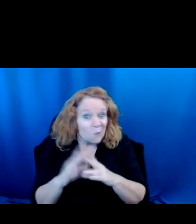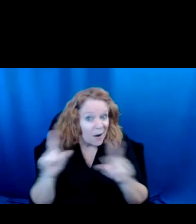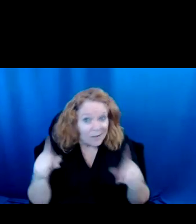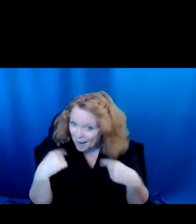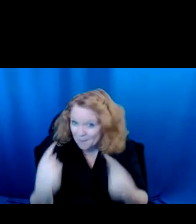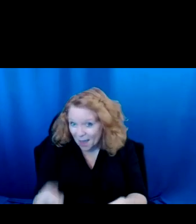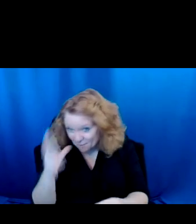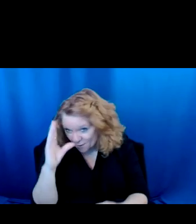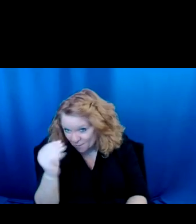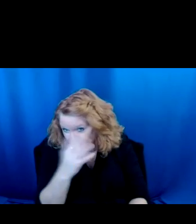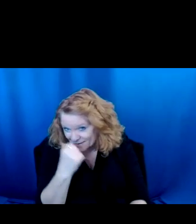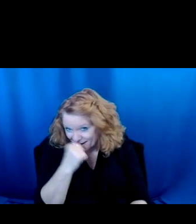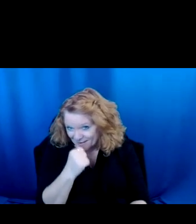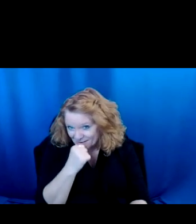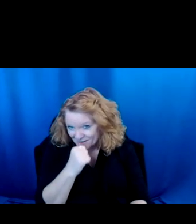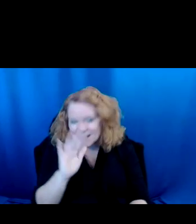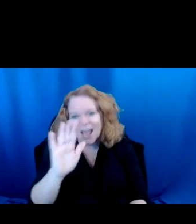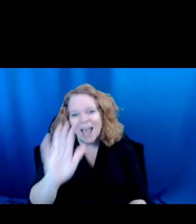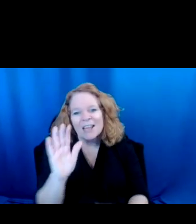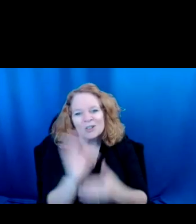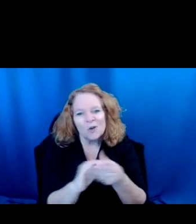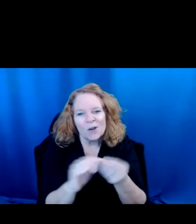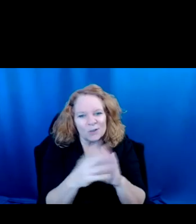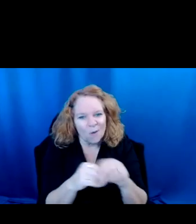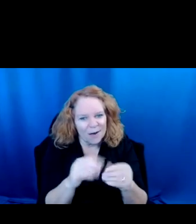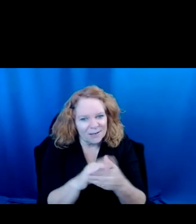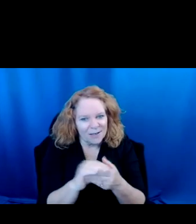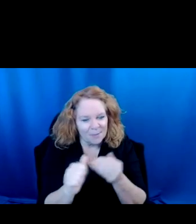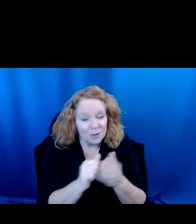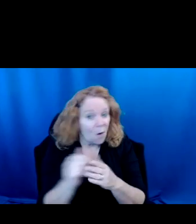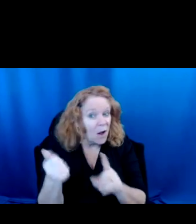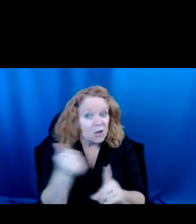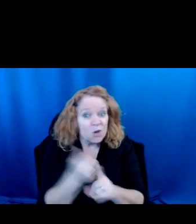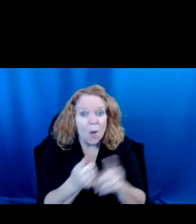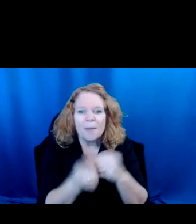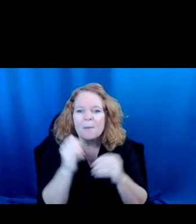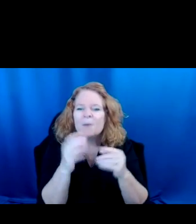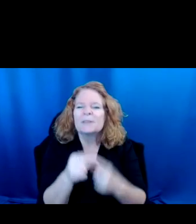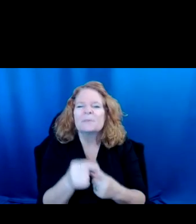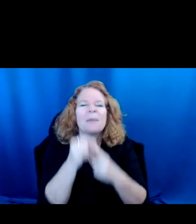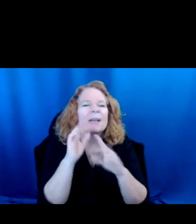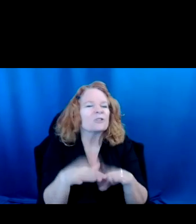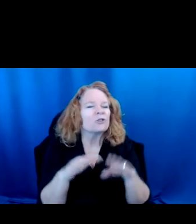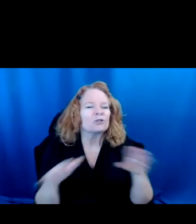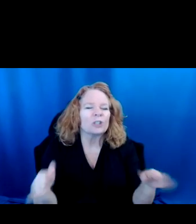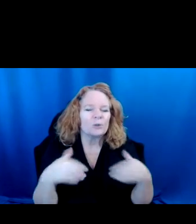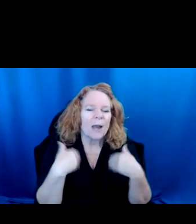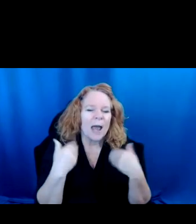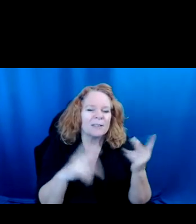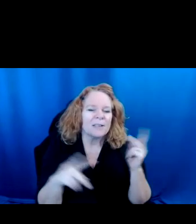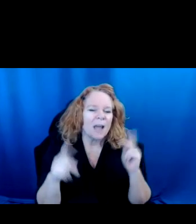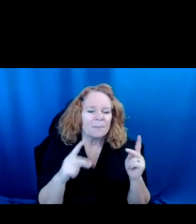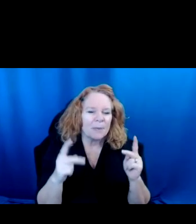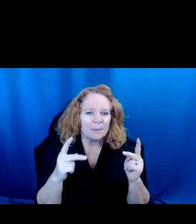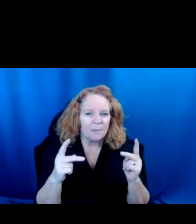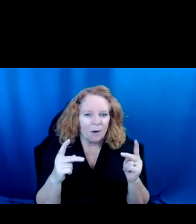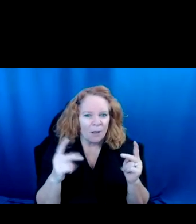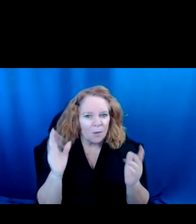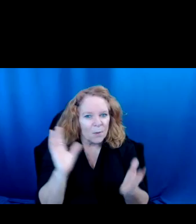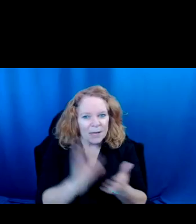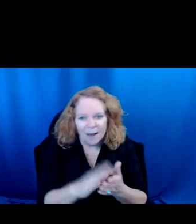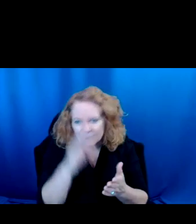and girls, because it's your Storytime Show and you are the most special children and young people, and we have loved every